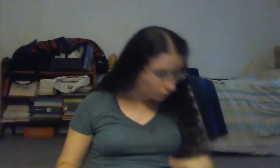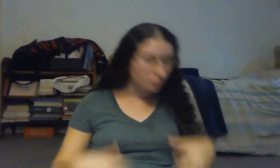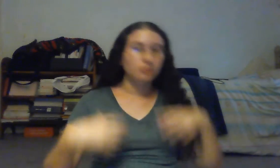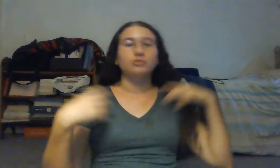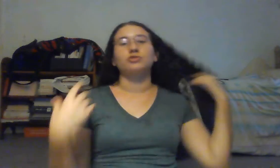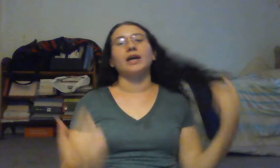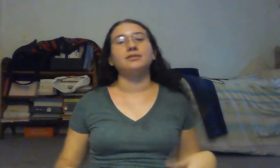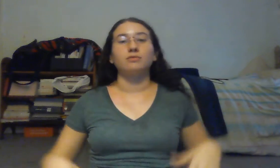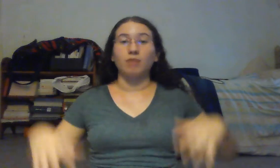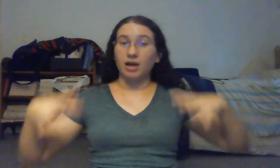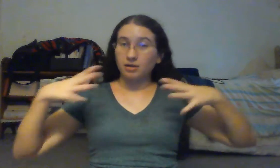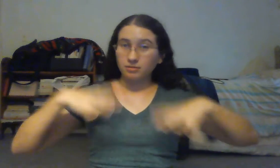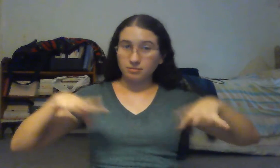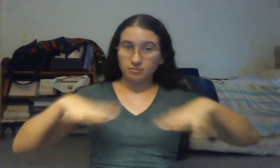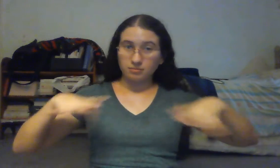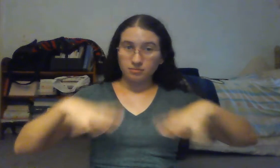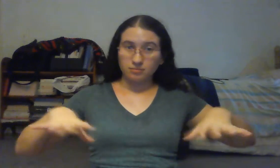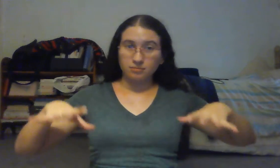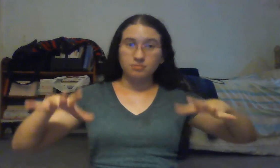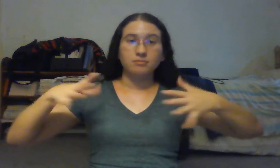Clothes, dress, wear.